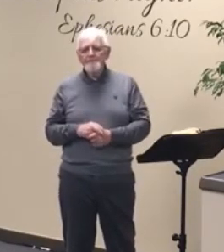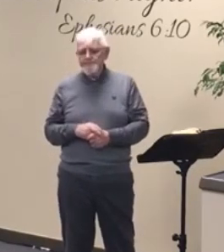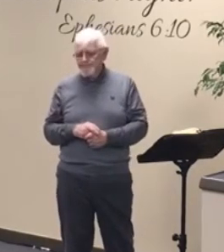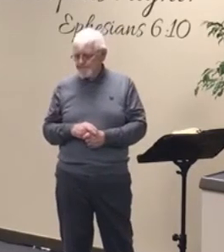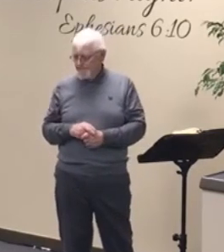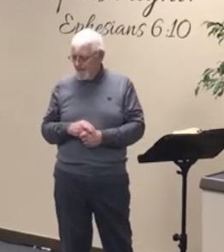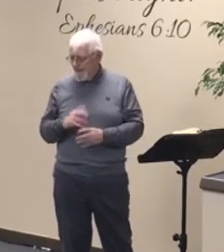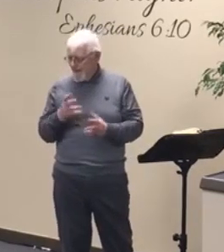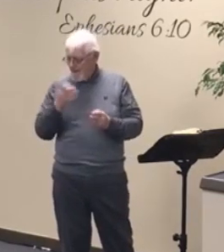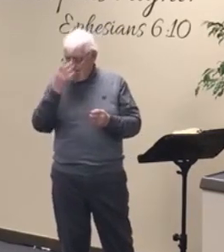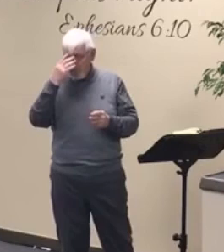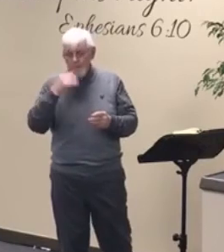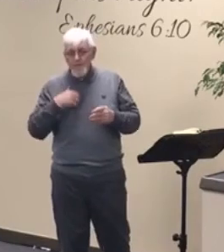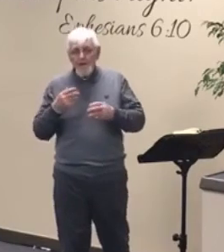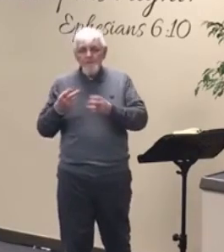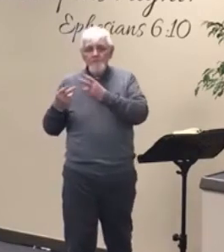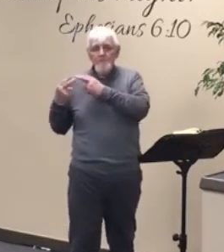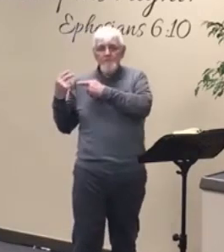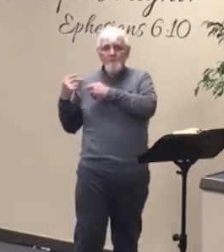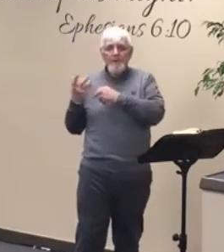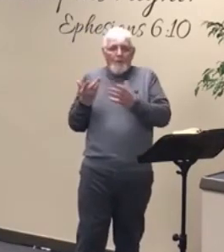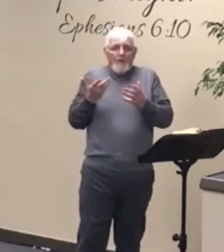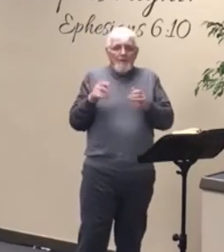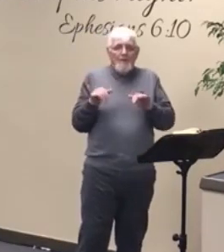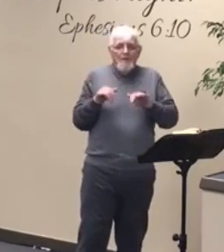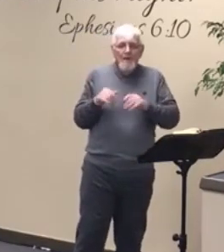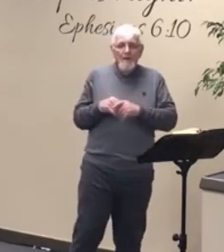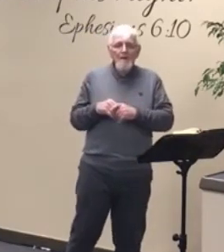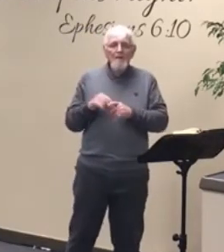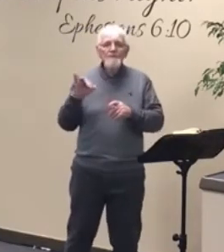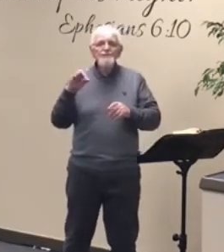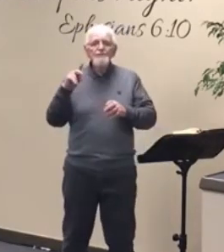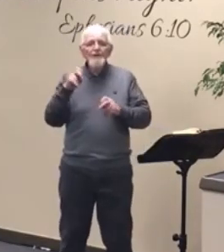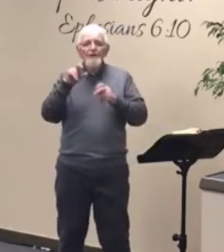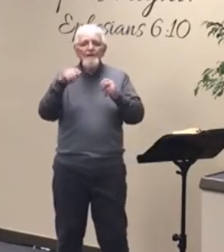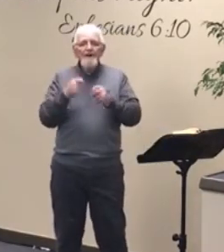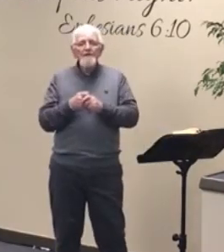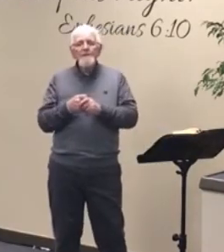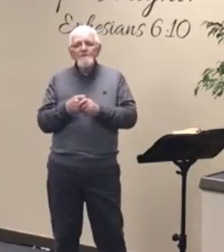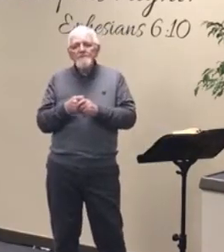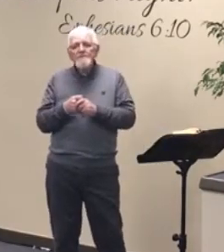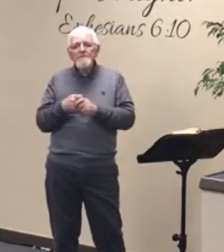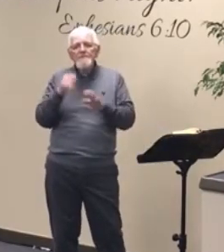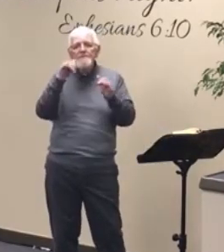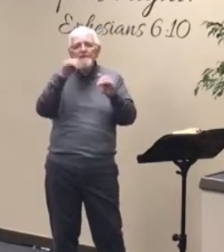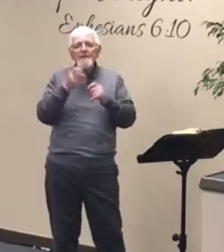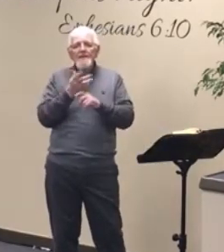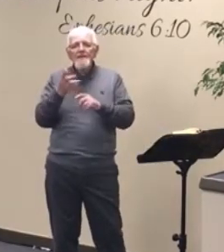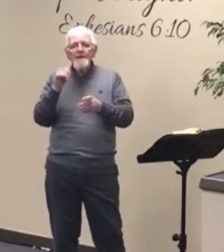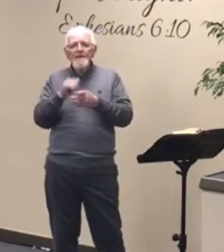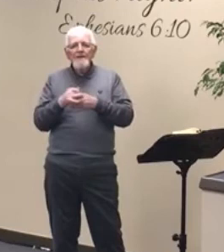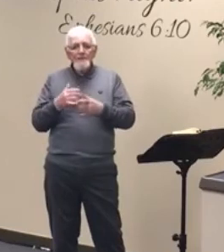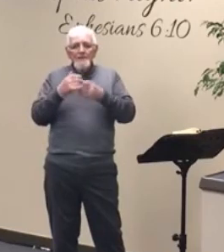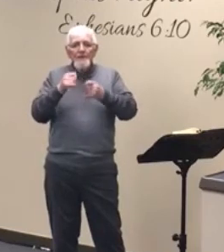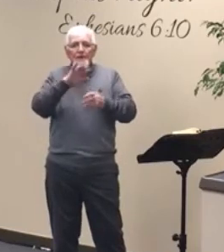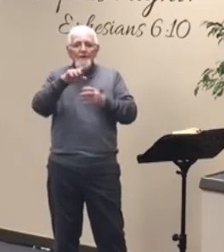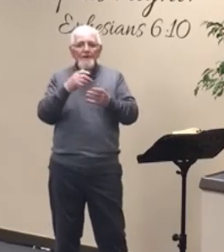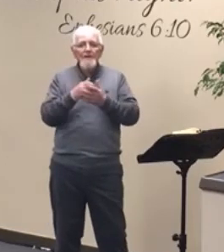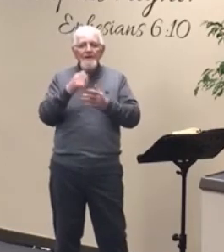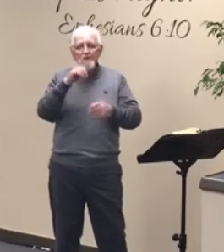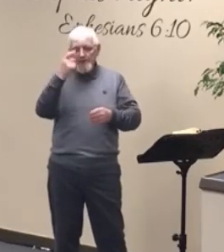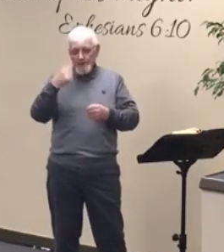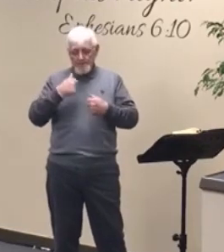I want to know my heritage. I want to know what I'm like and joke about the quirkinesses of it. I mean, I'm interested in all that because it's me, right?